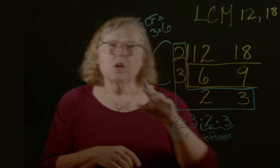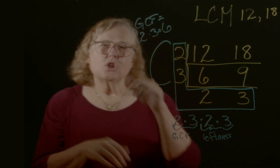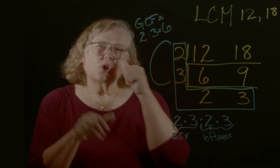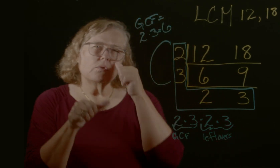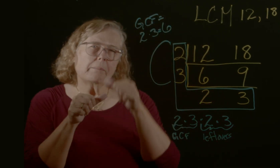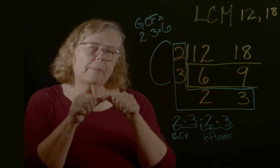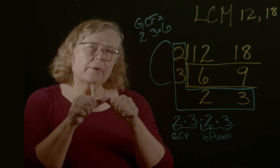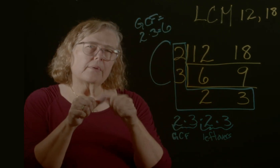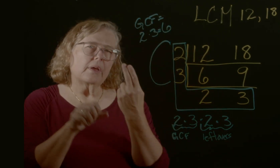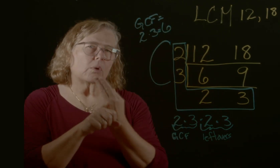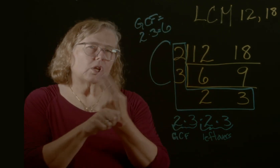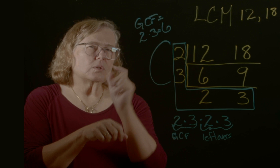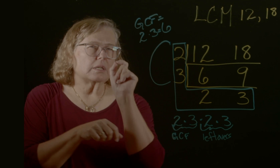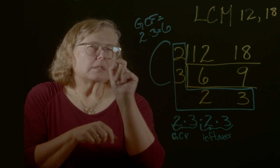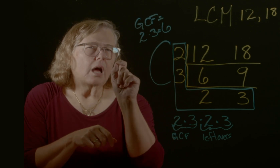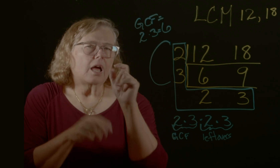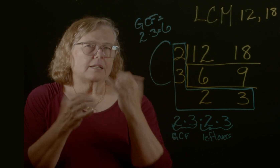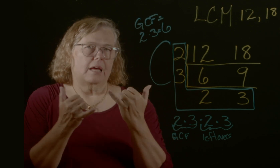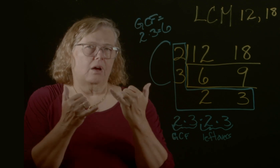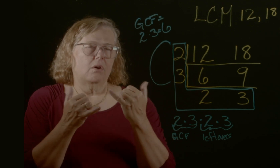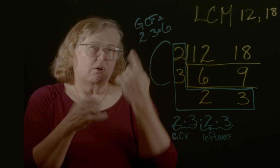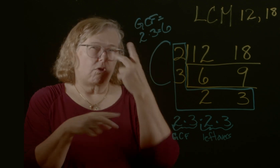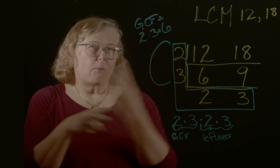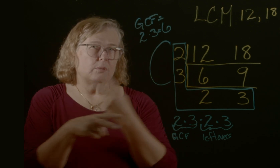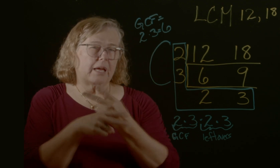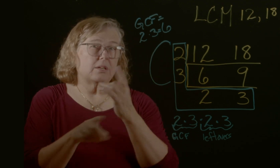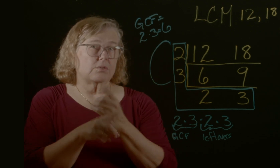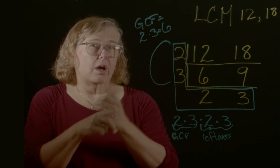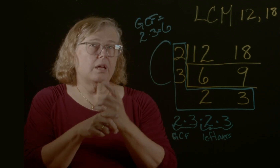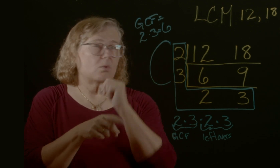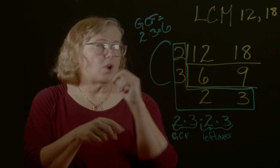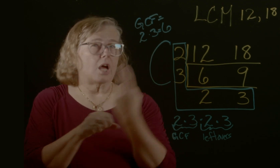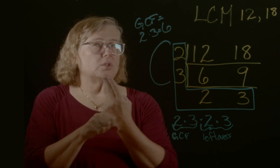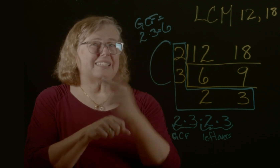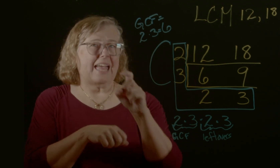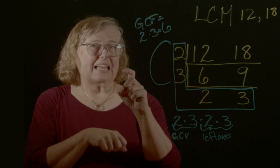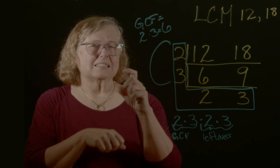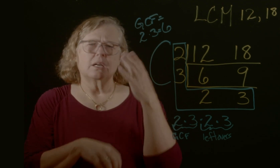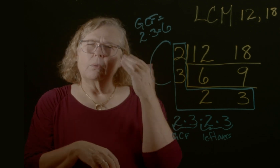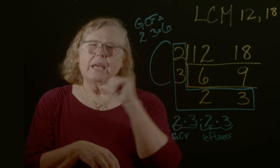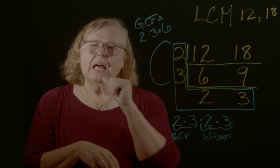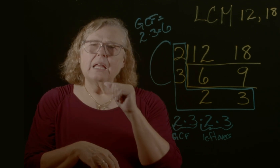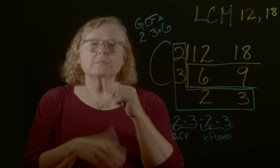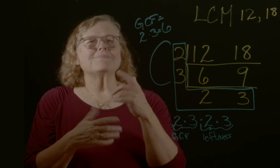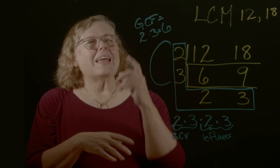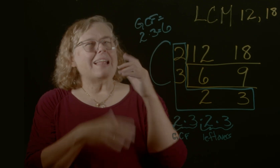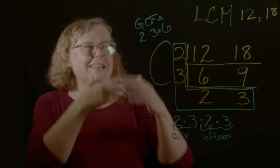Do you remember that we use a dot now when we talk about multiplying? We're not going to use an x. Why don't we use an x? Because later, an x is going to become